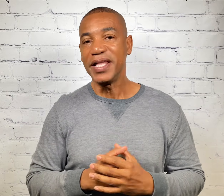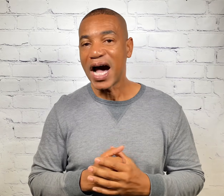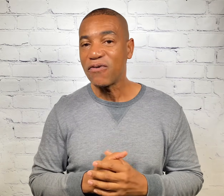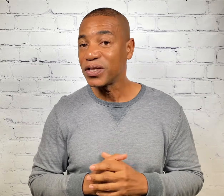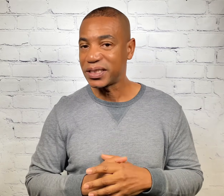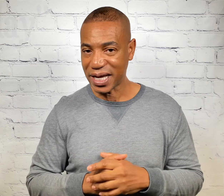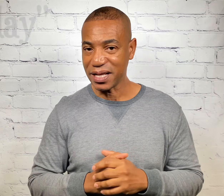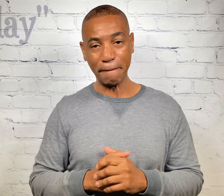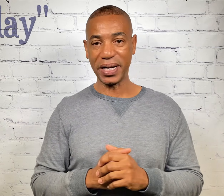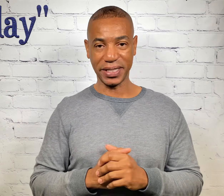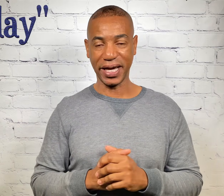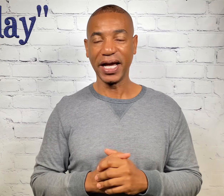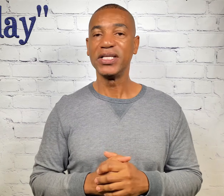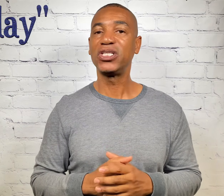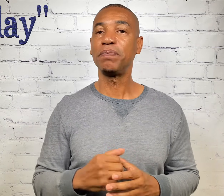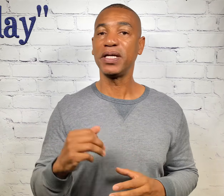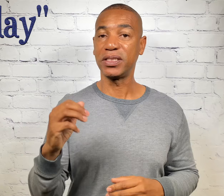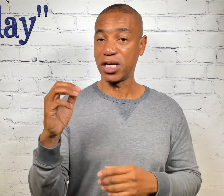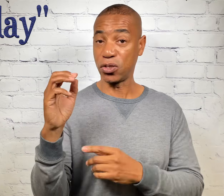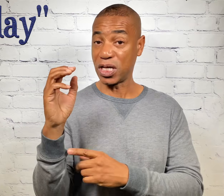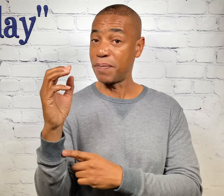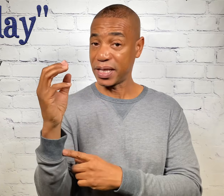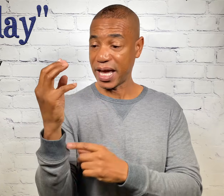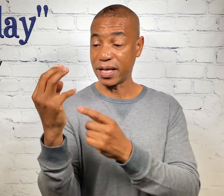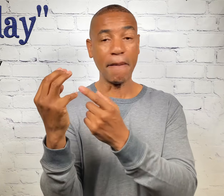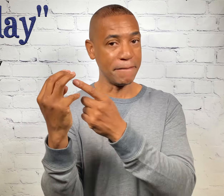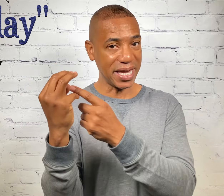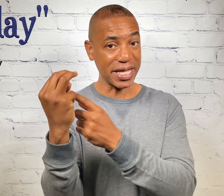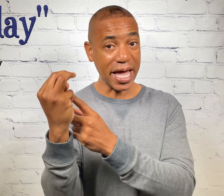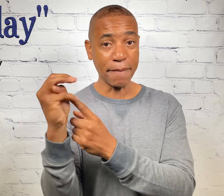Now for the sign Monday, simply take your dominant hand, make an M.